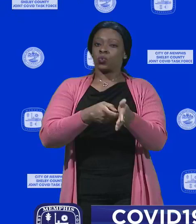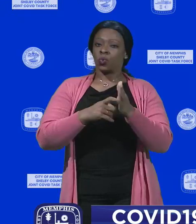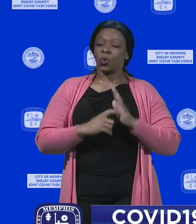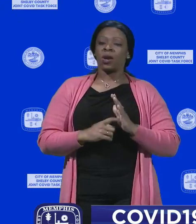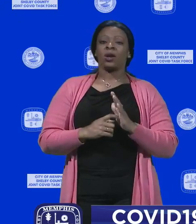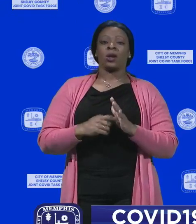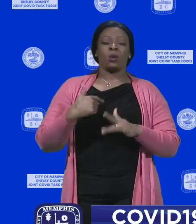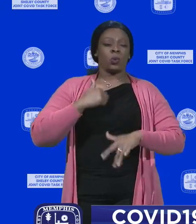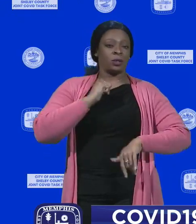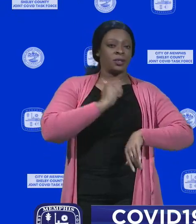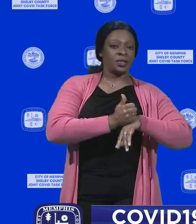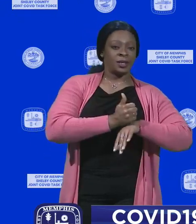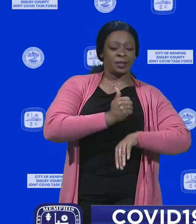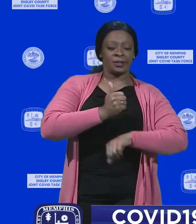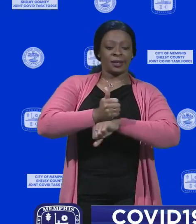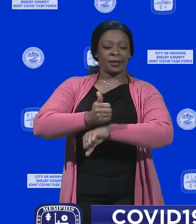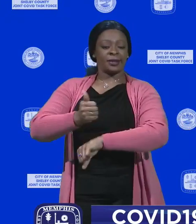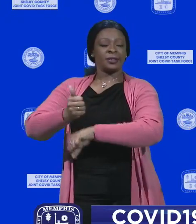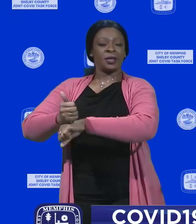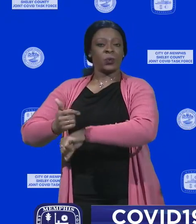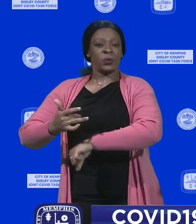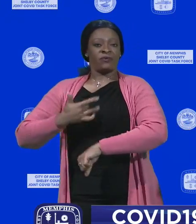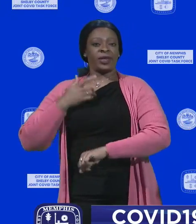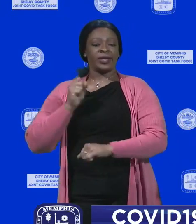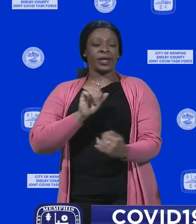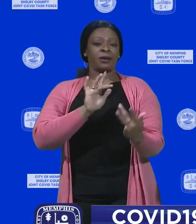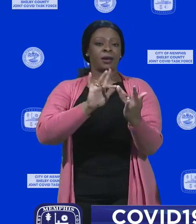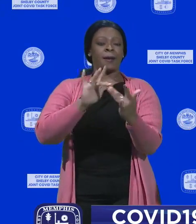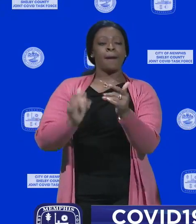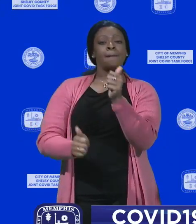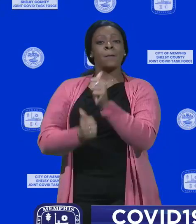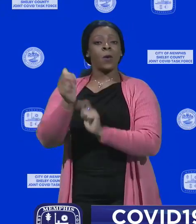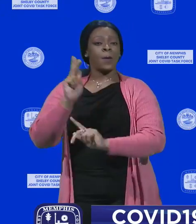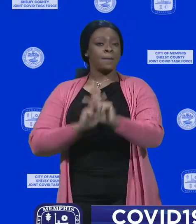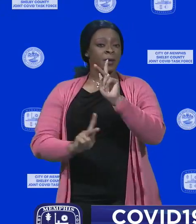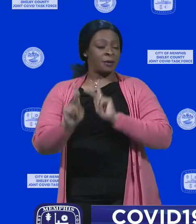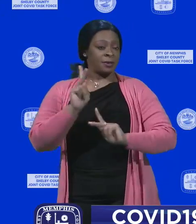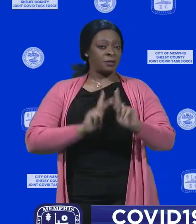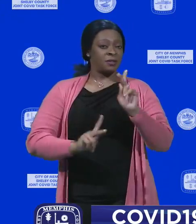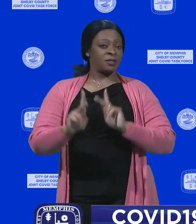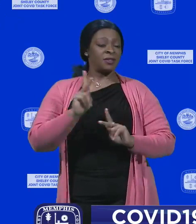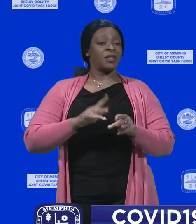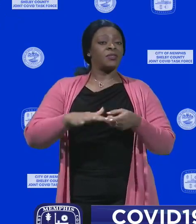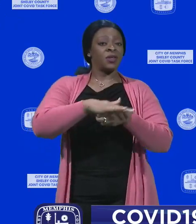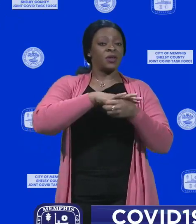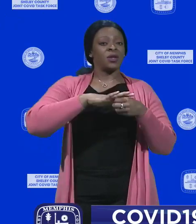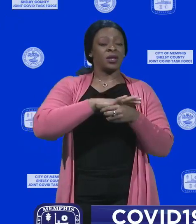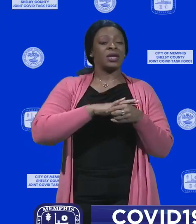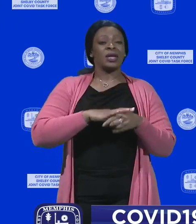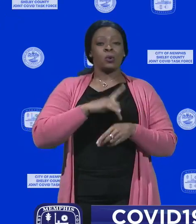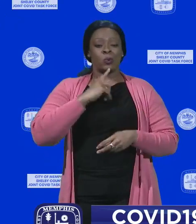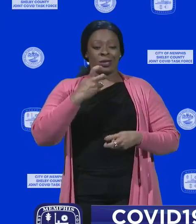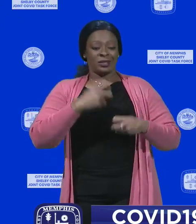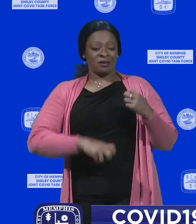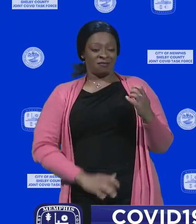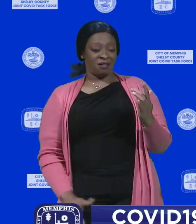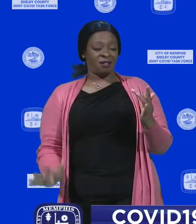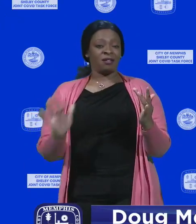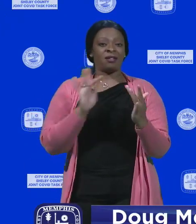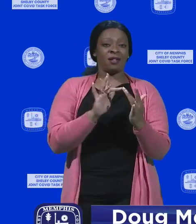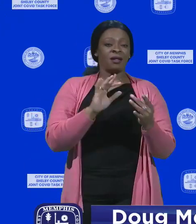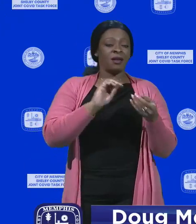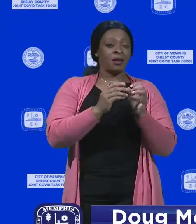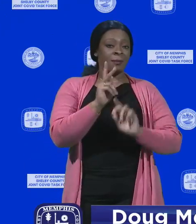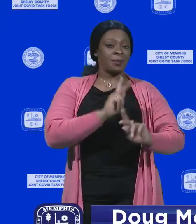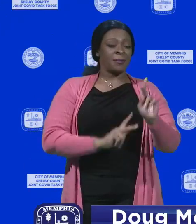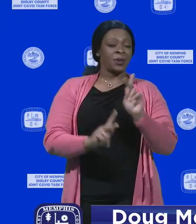we put them in the places where we believe we could reach the most people. And then the areas where it was more difficult to reach mass volumes of